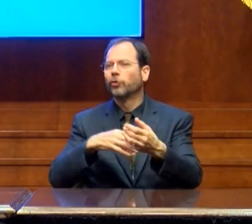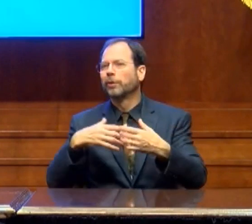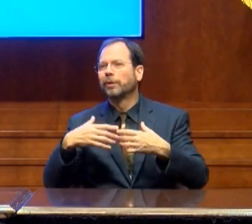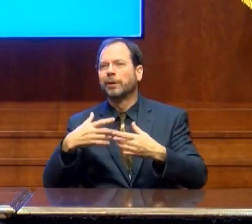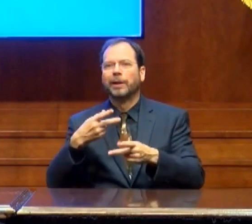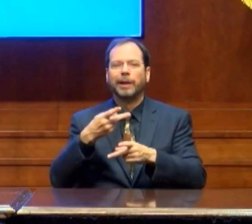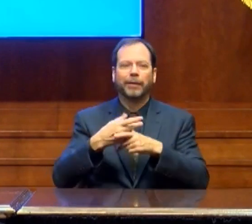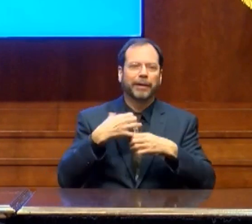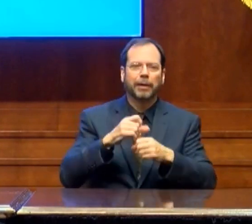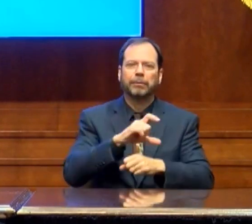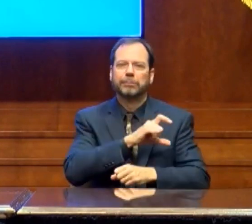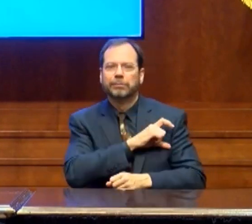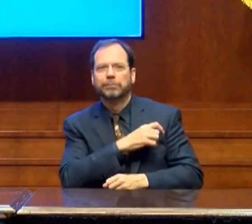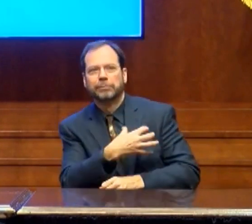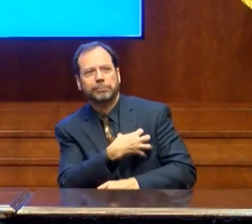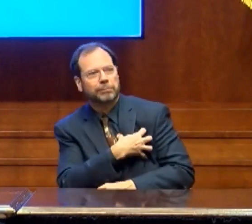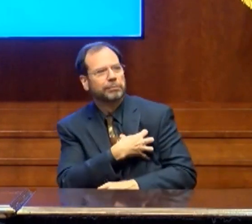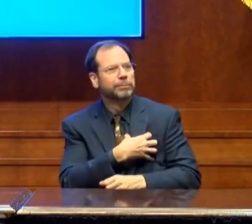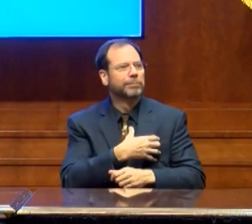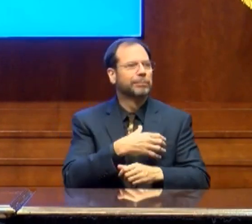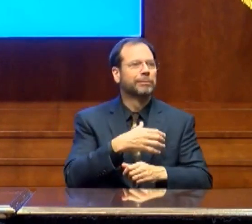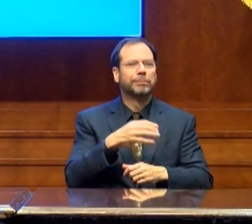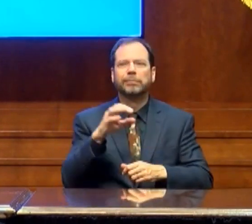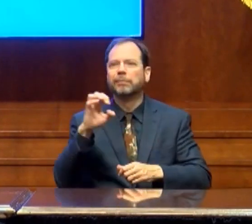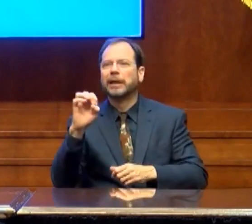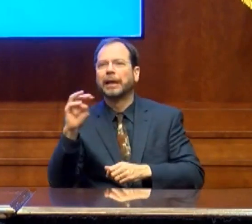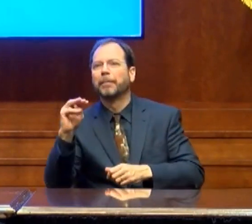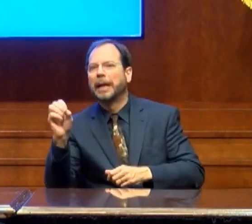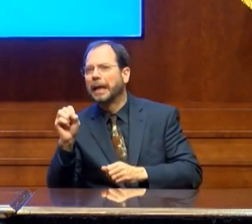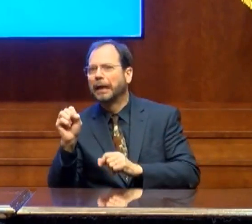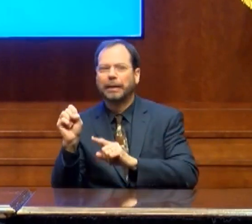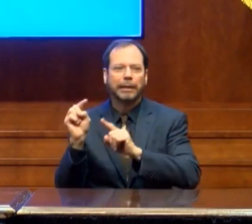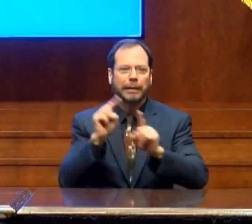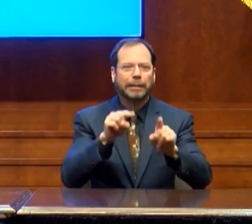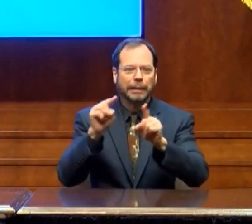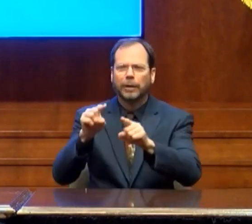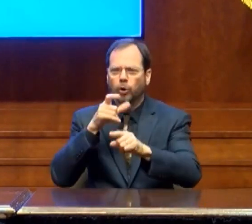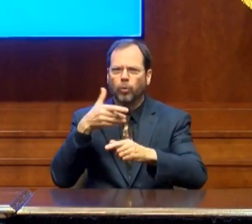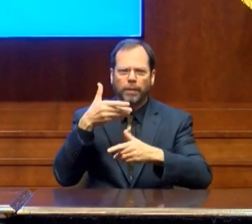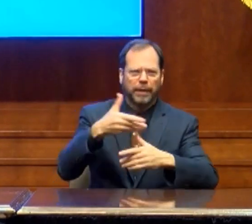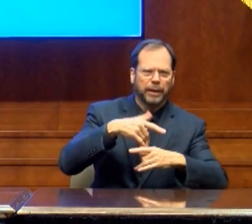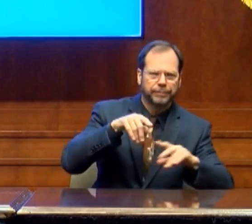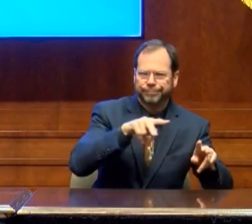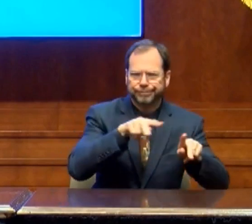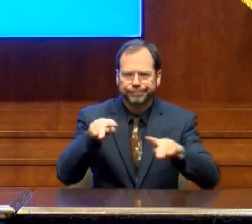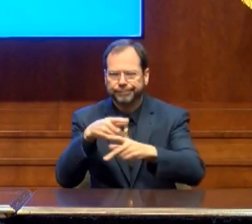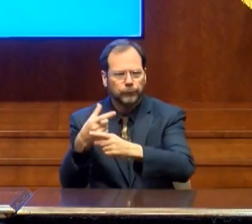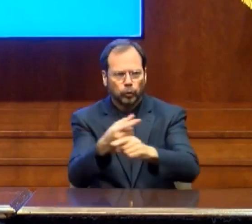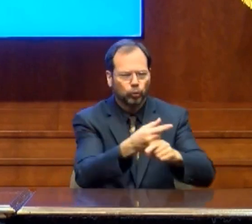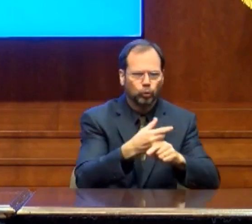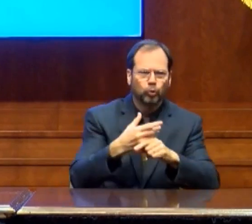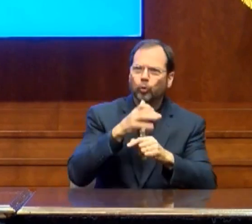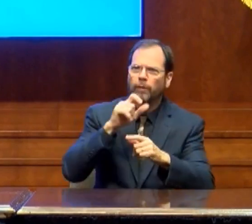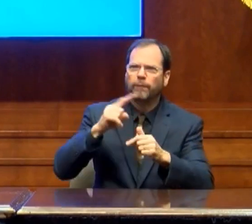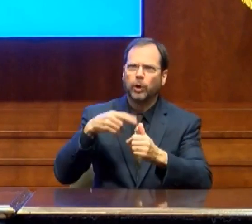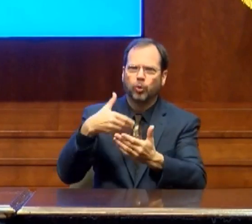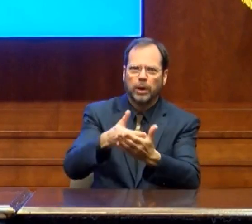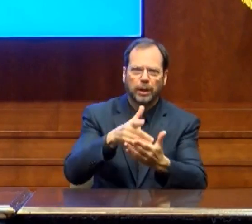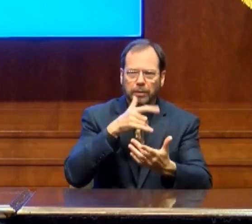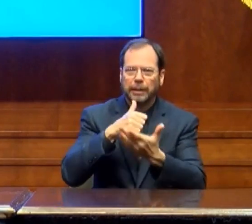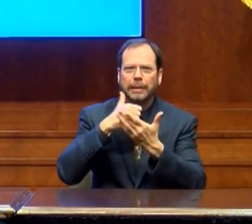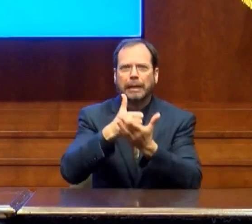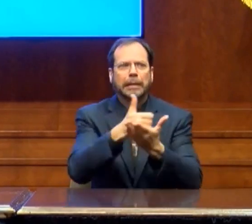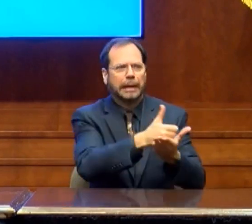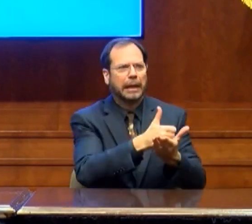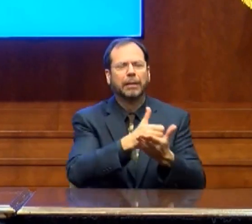healthcare providers. We have law enforcement officers. We have other first responders that they have to be on the front lines every single day to help us respond to